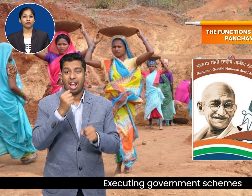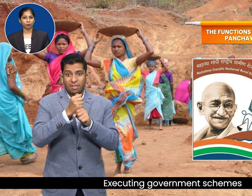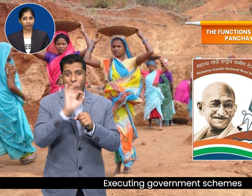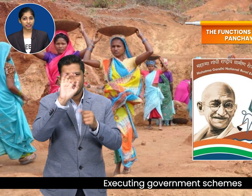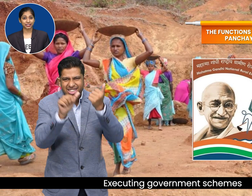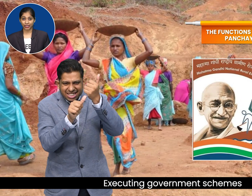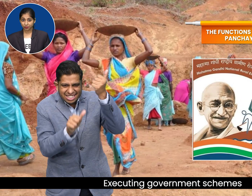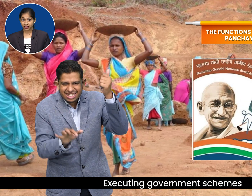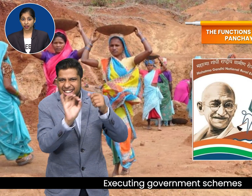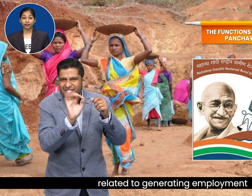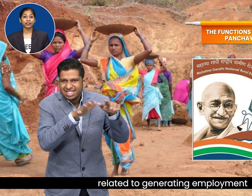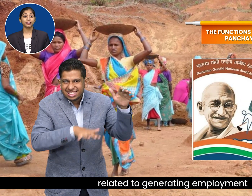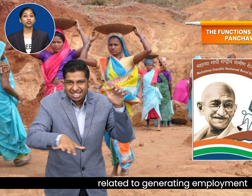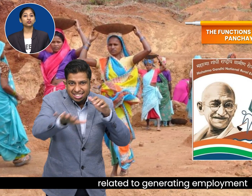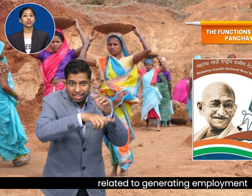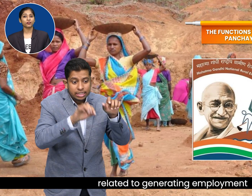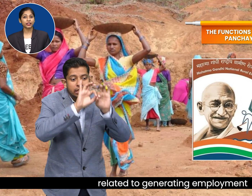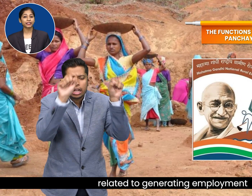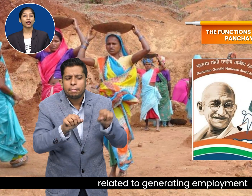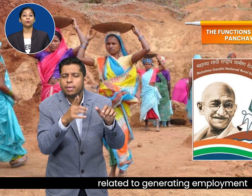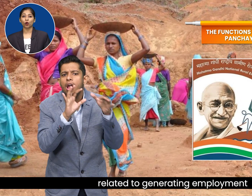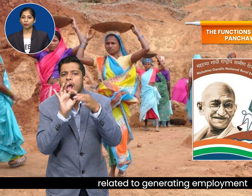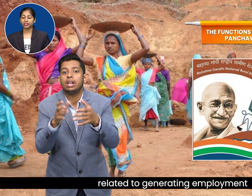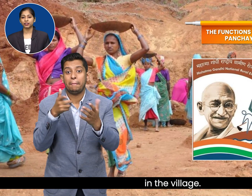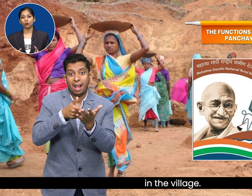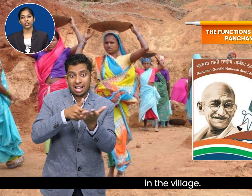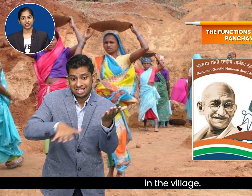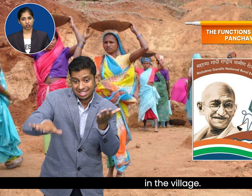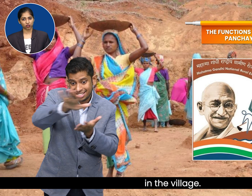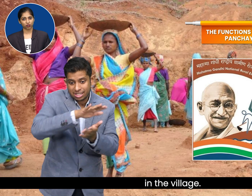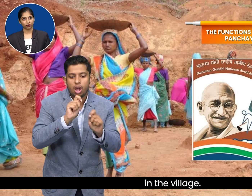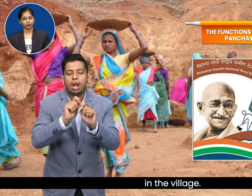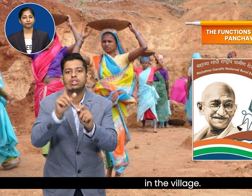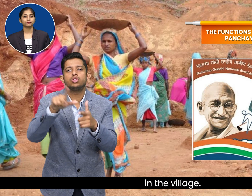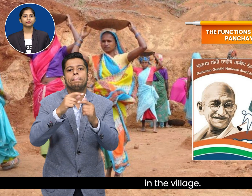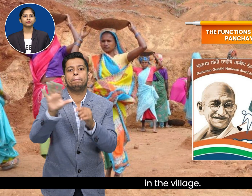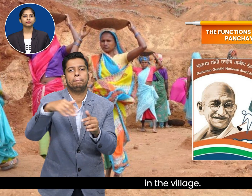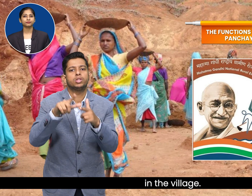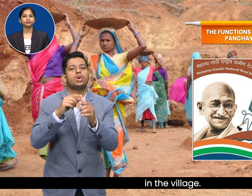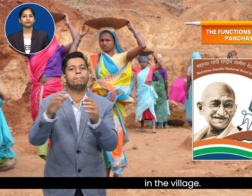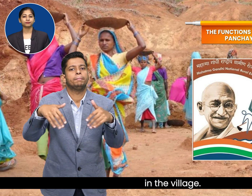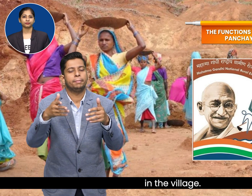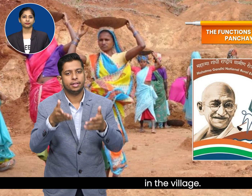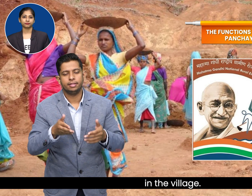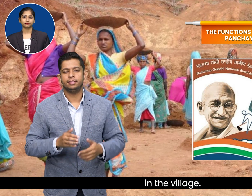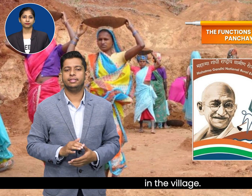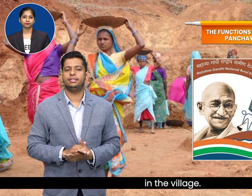Executing government schemes related to generating employment in the village.